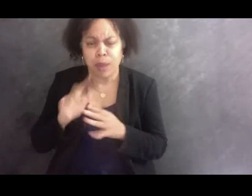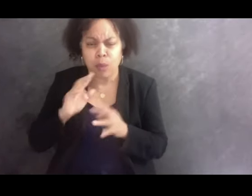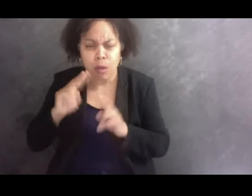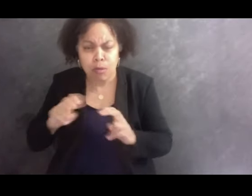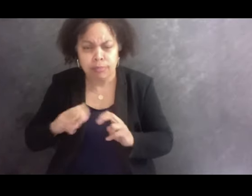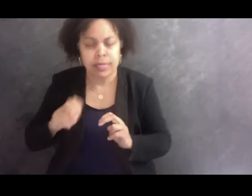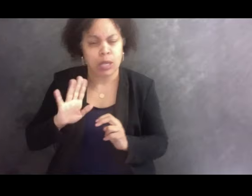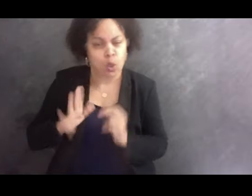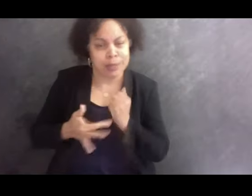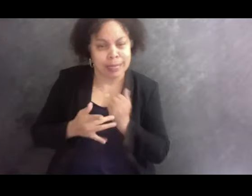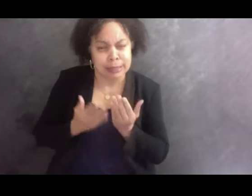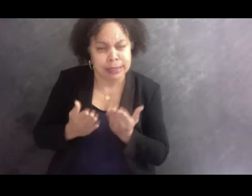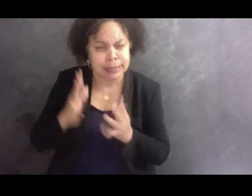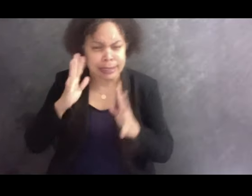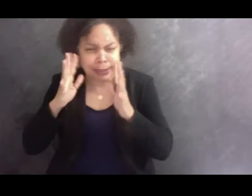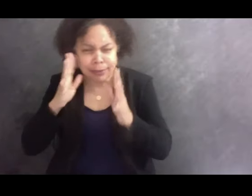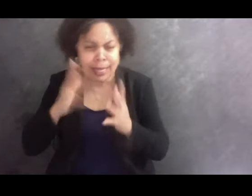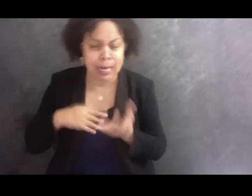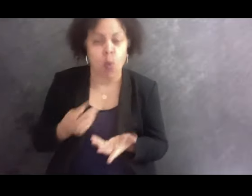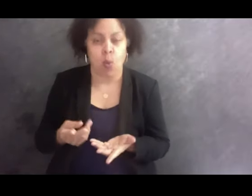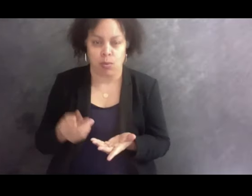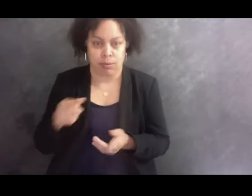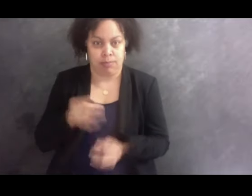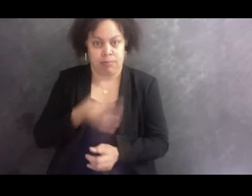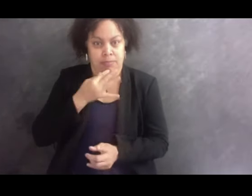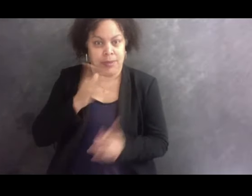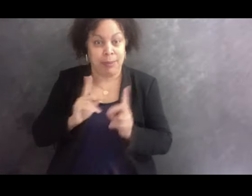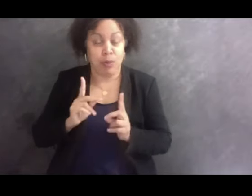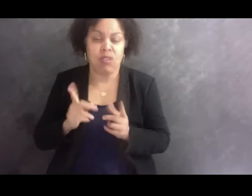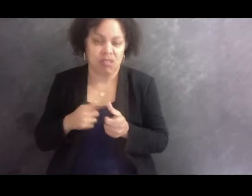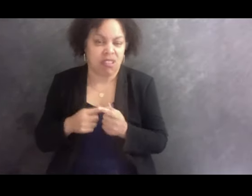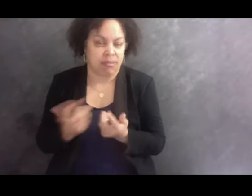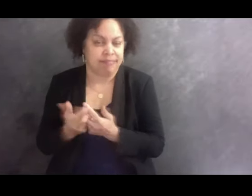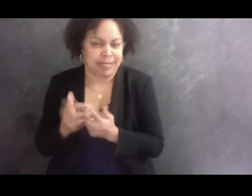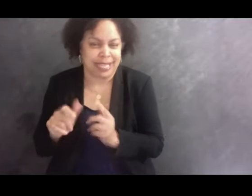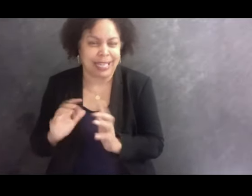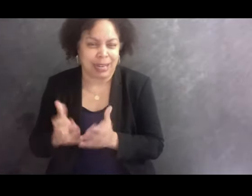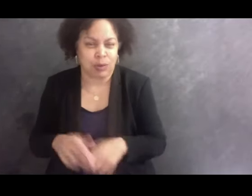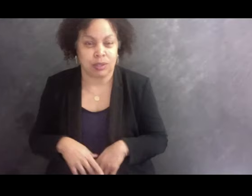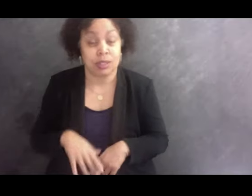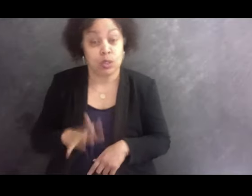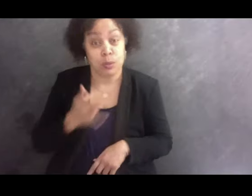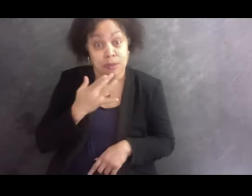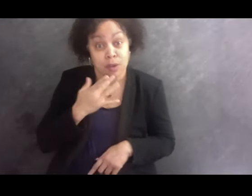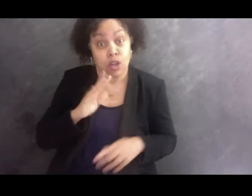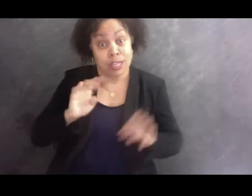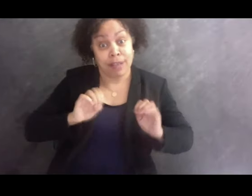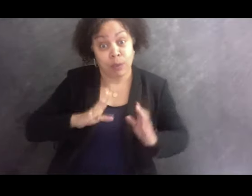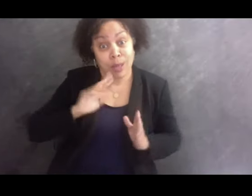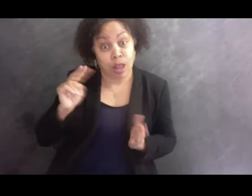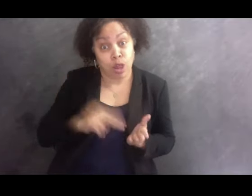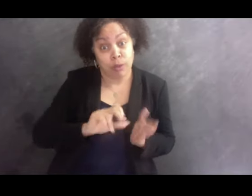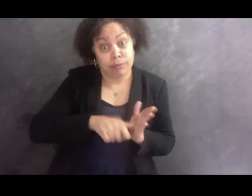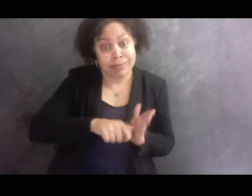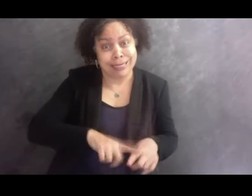work, then technology is the right category for you. If you want people paying attention to something else, then perhaps look at the other categories.